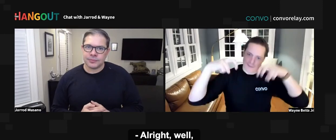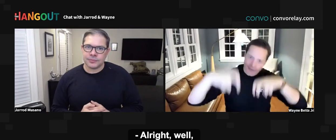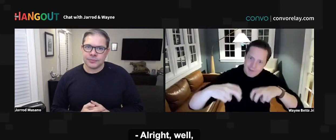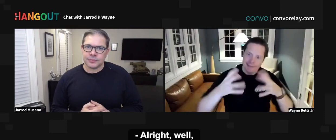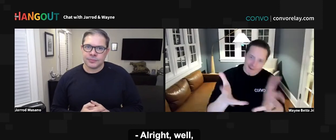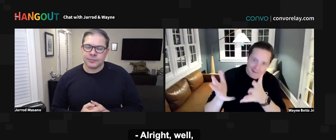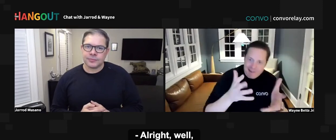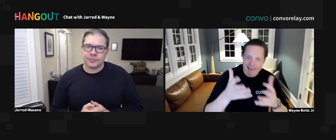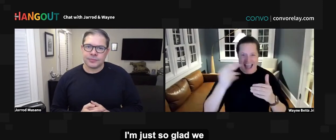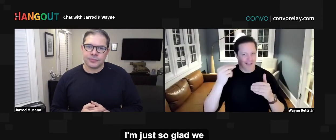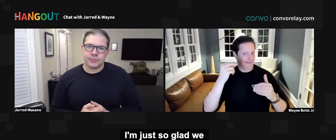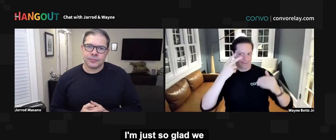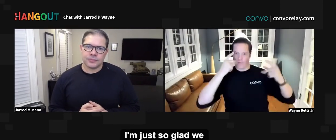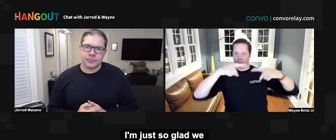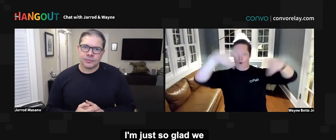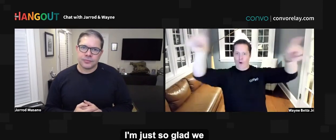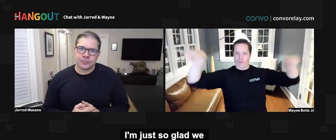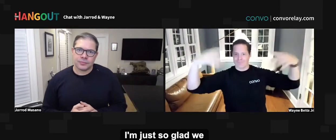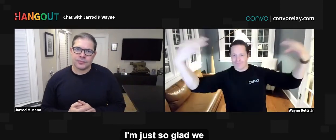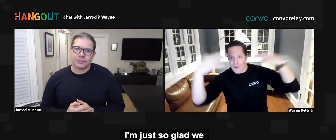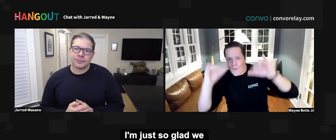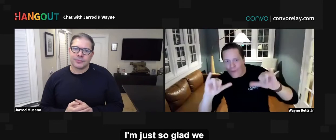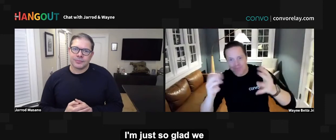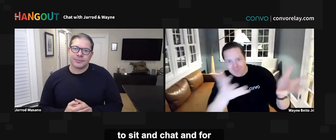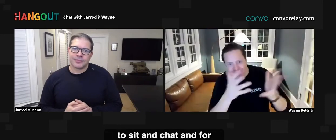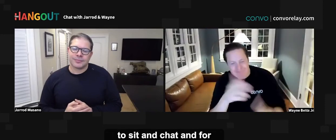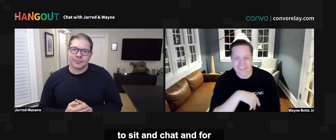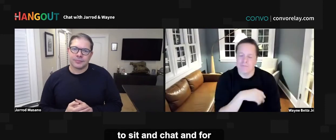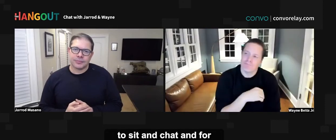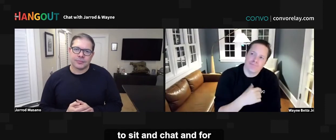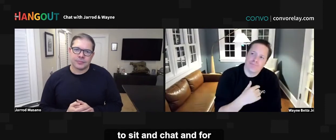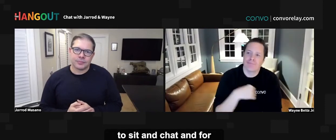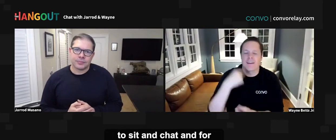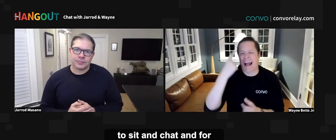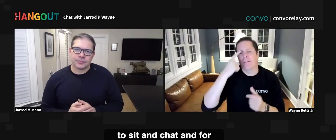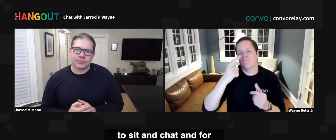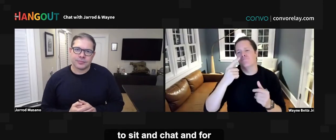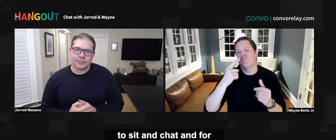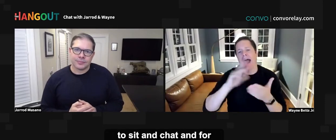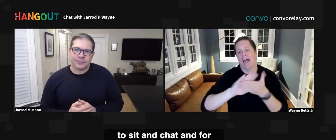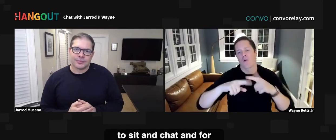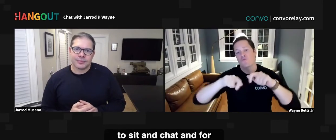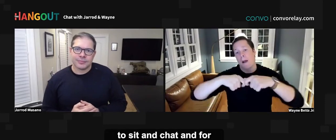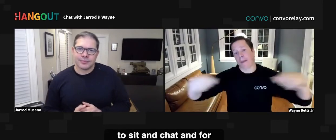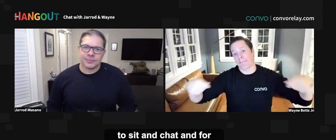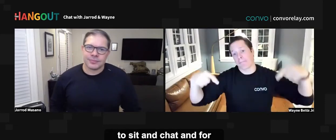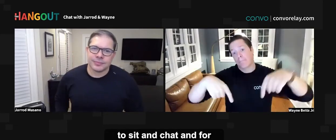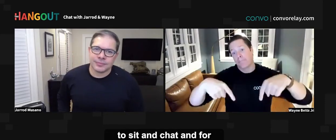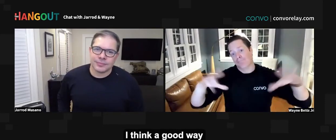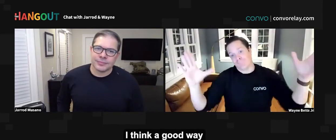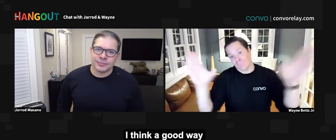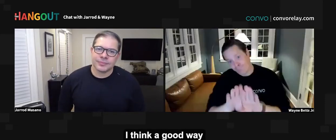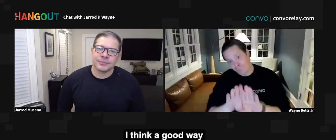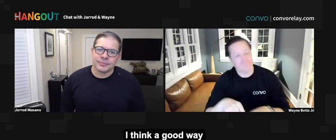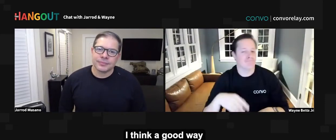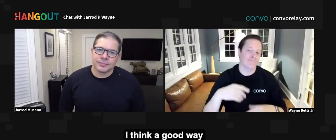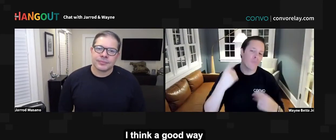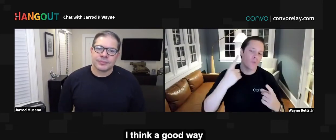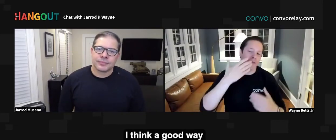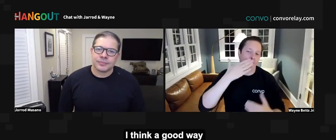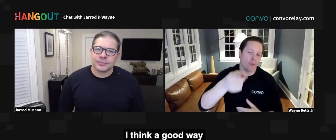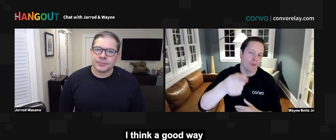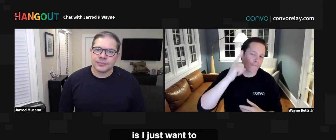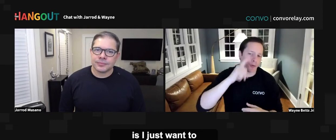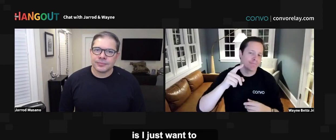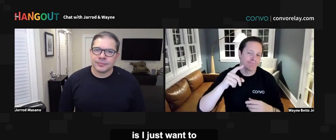I think with that, I'm just so glad we had the opportunity to sit and chat. And for everybody who's tuning in, I think a good